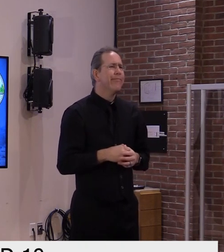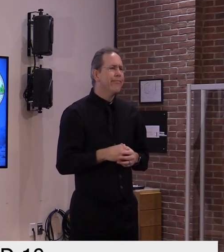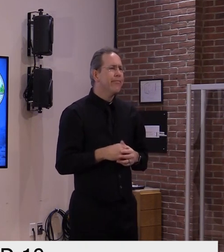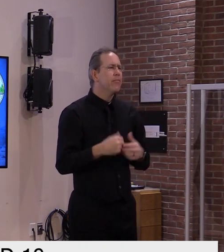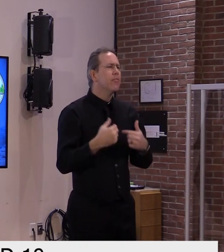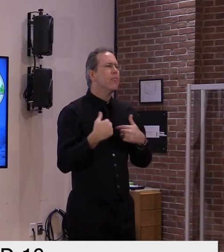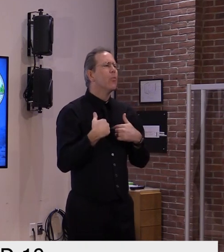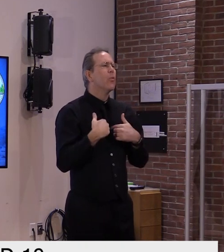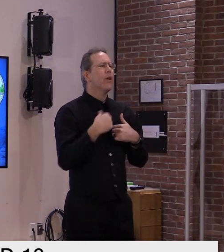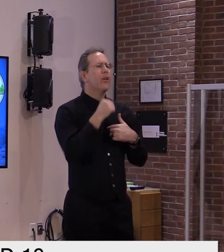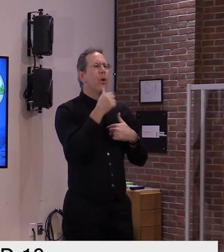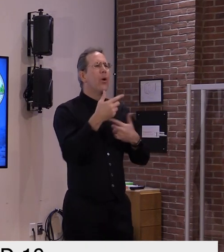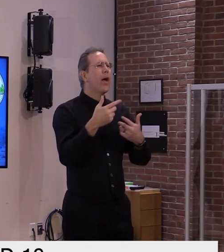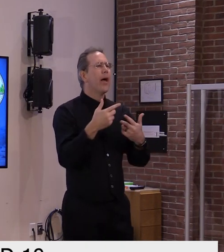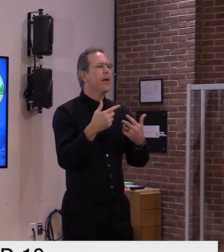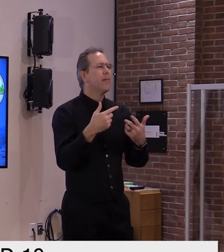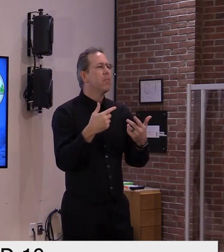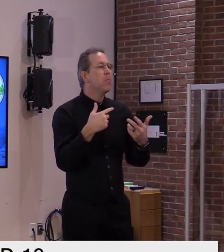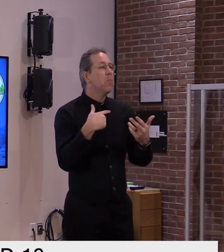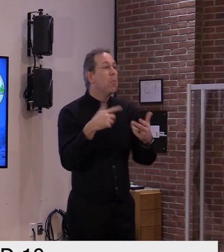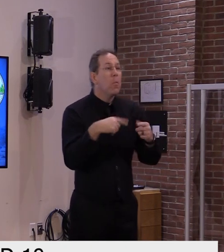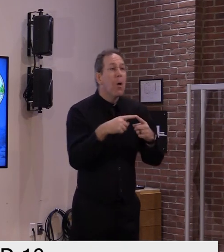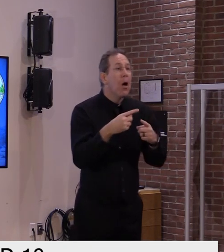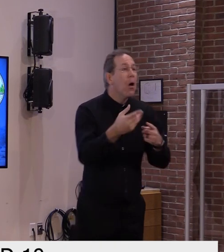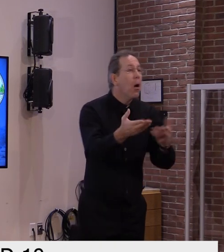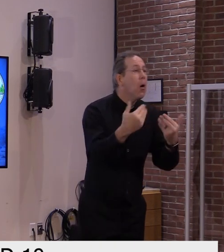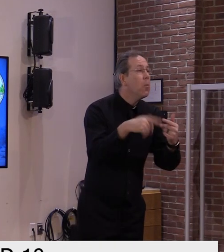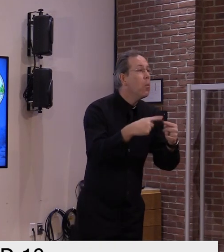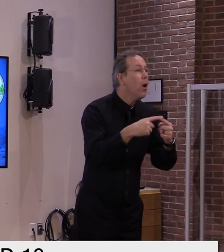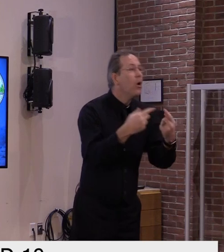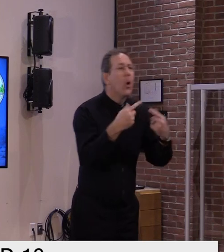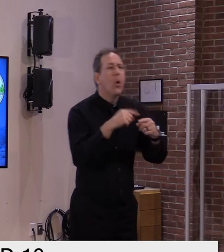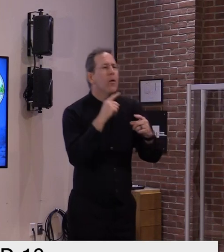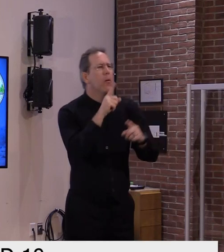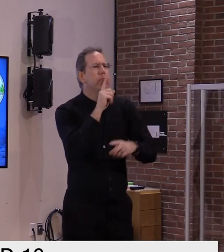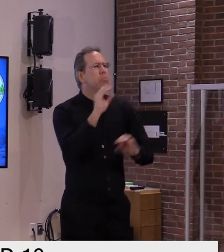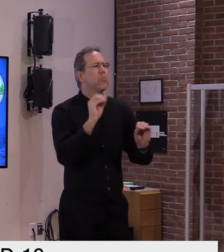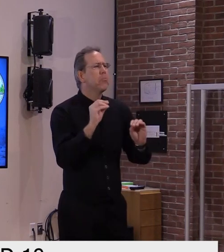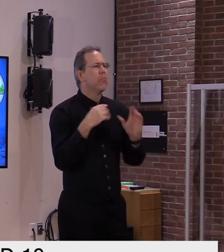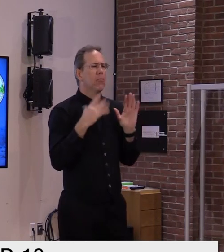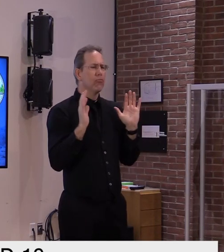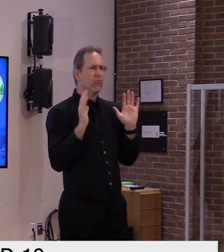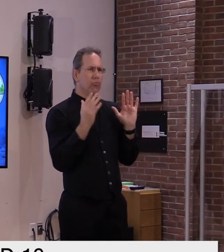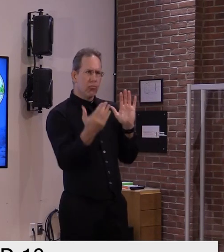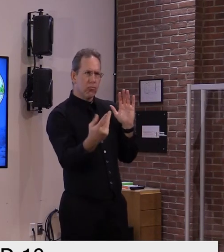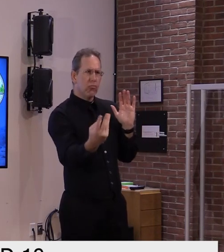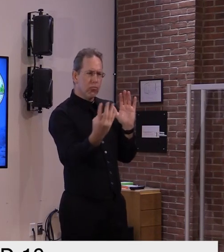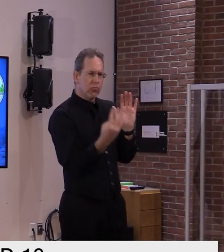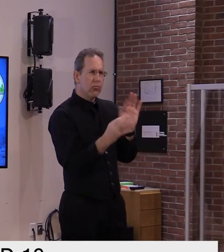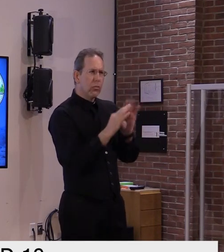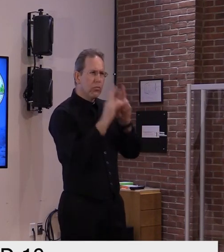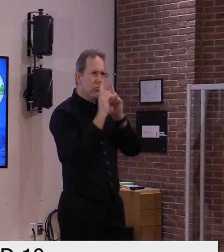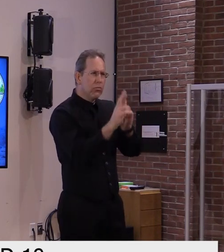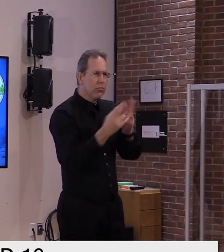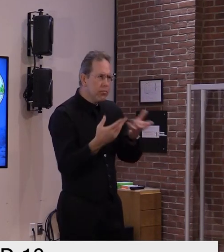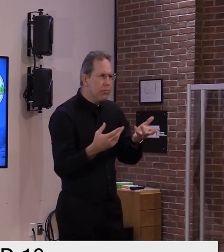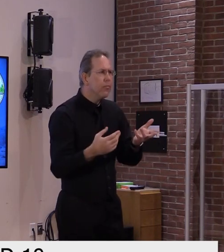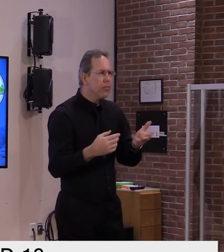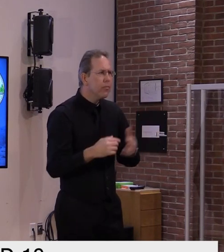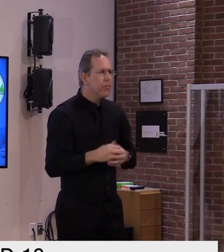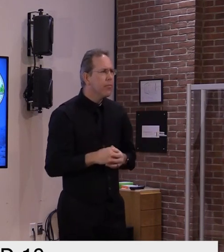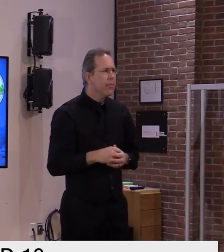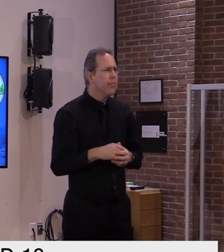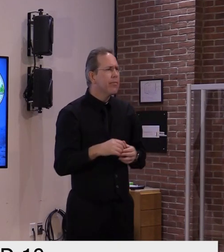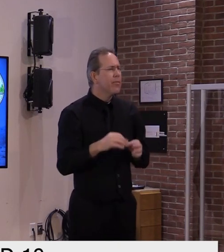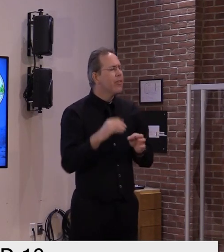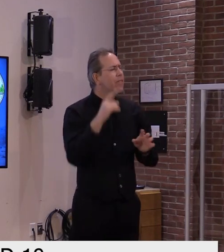should exercise their First Amendment rights, we would ask that people think twice about whether these 2 days that have been identified, the 17th